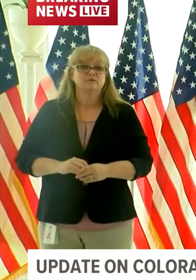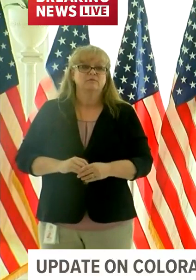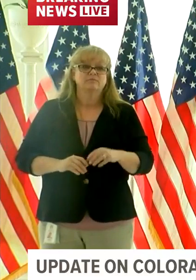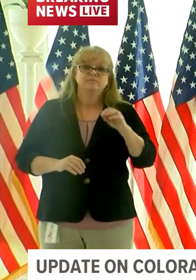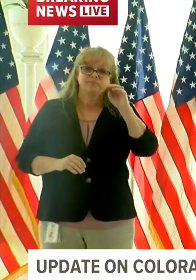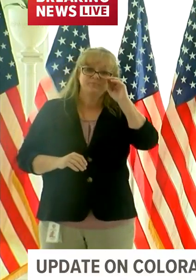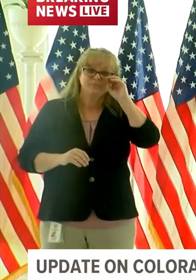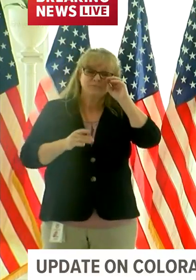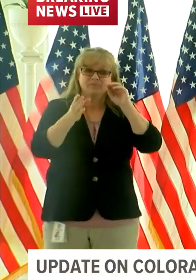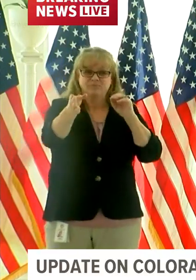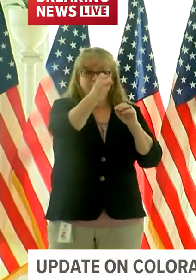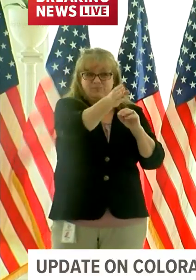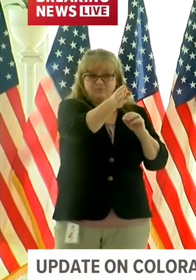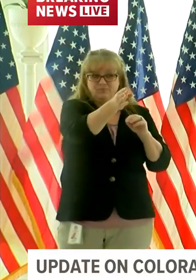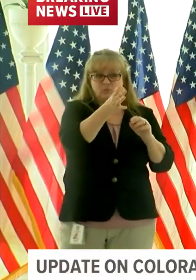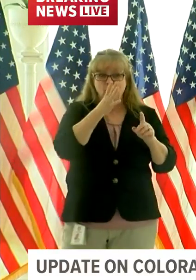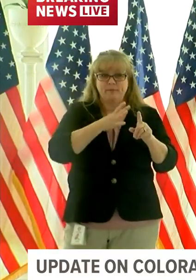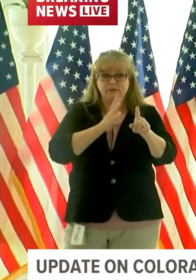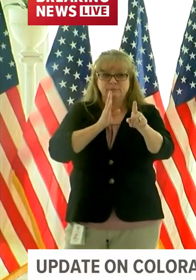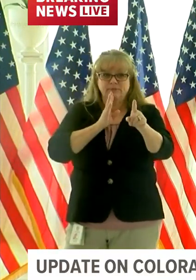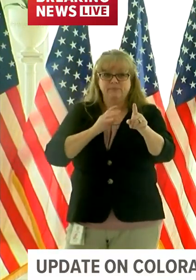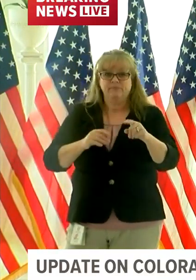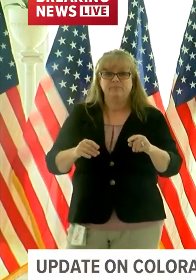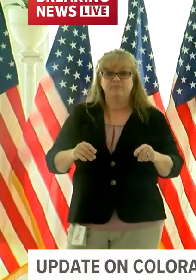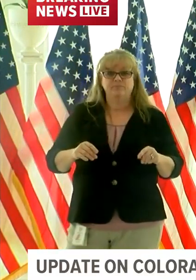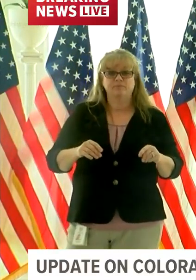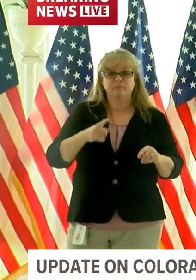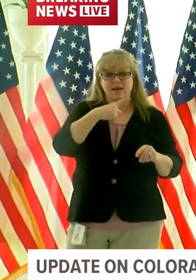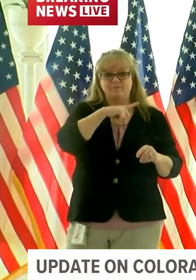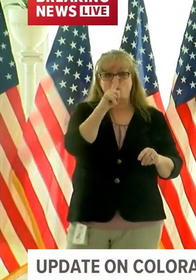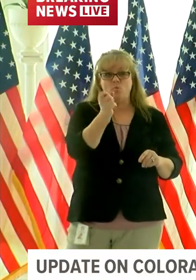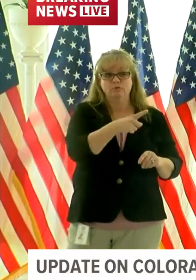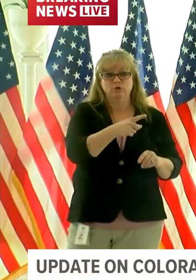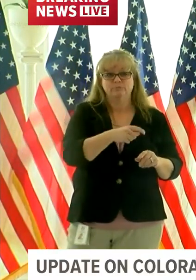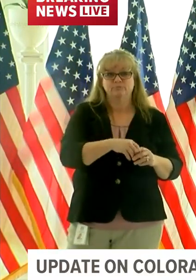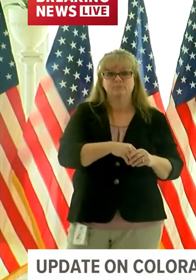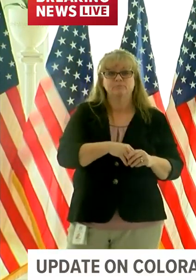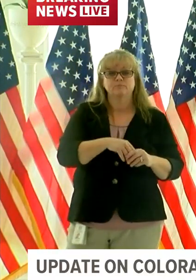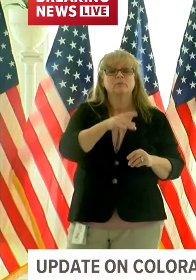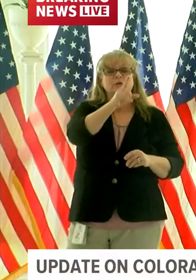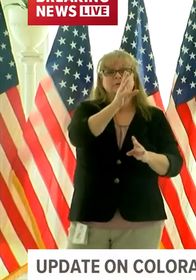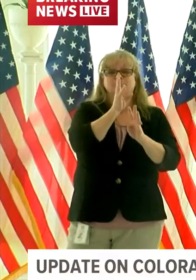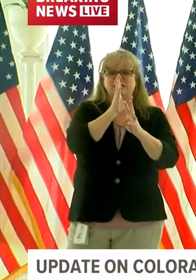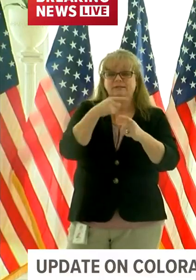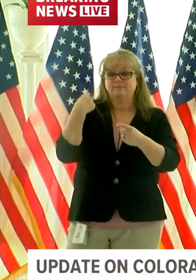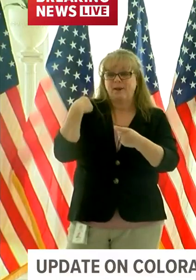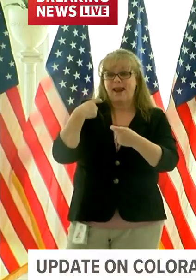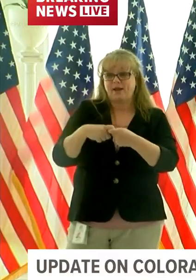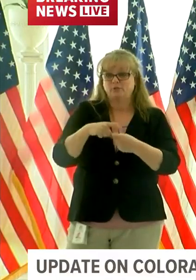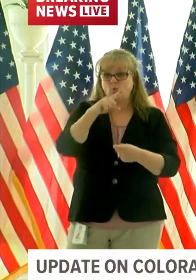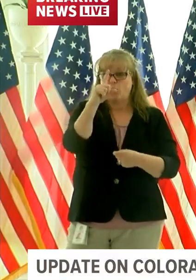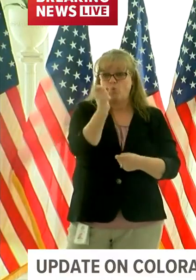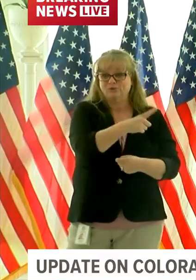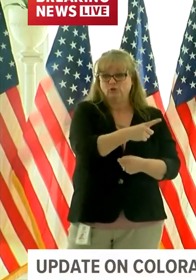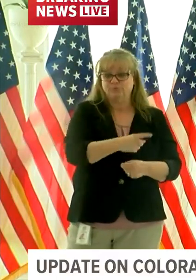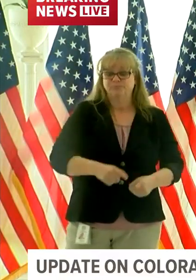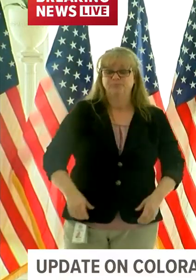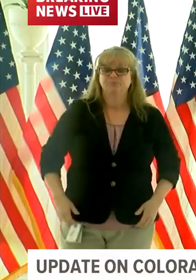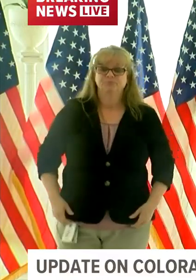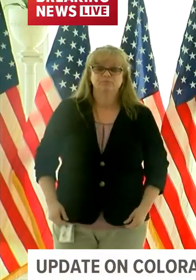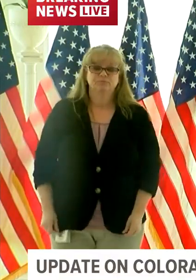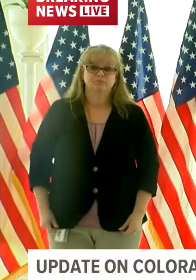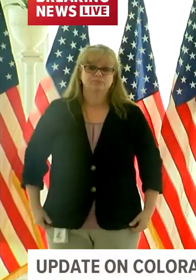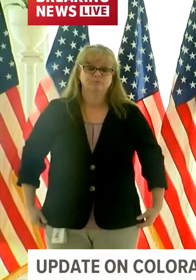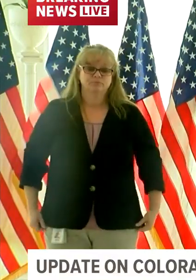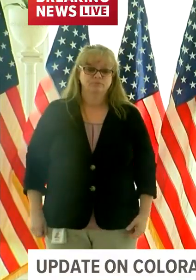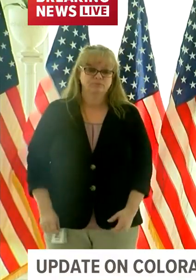Intervision. Let me read it for you, Governor. Gobernador, ¿cuáles son las opciones que tienen los inmigrantes indocumentados para obtener